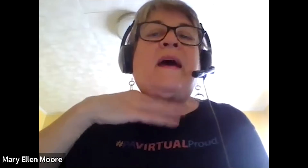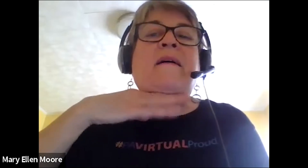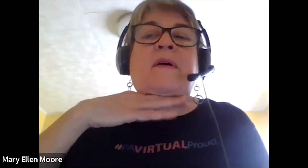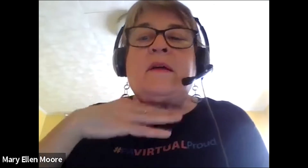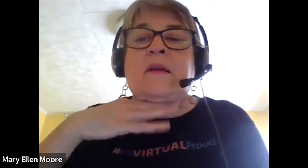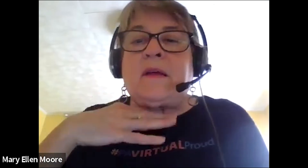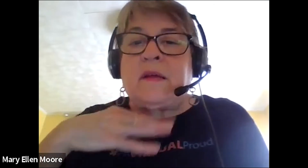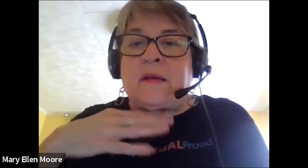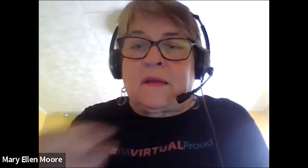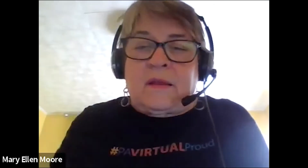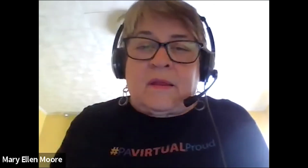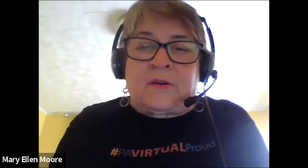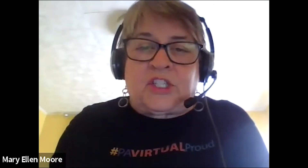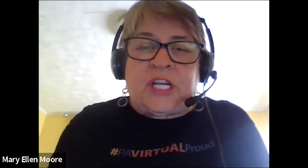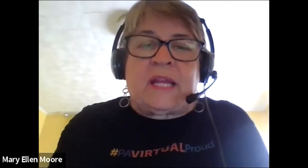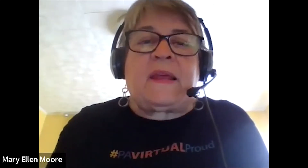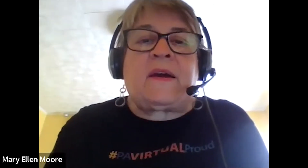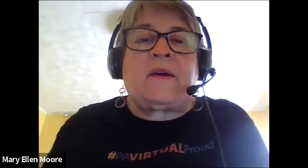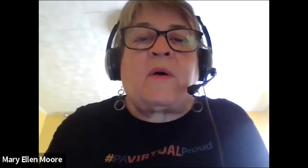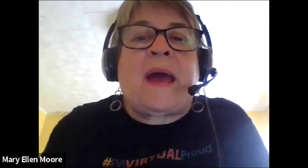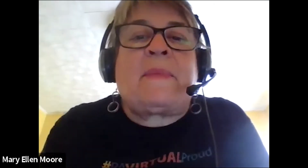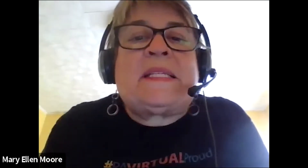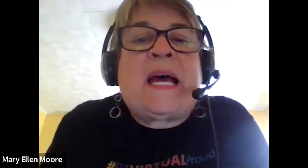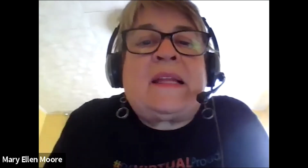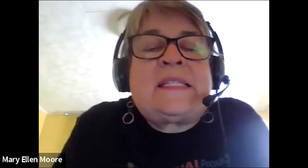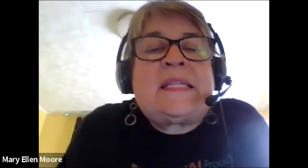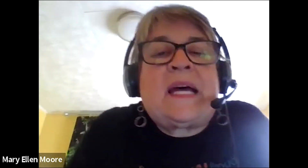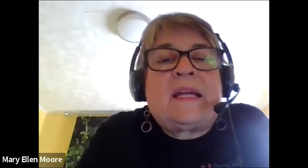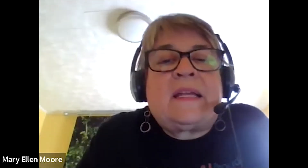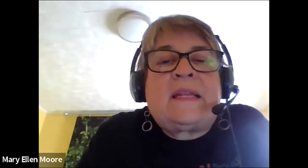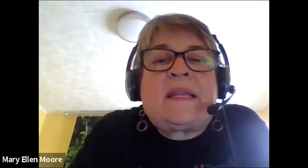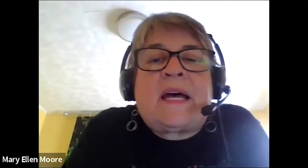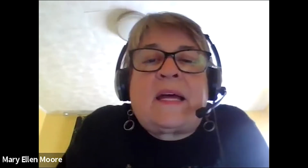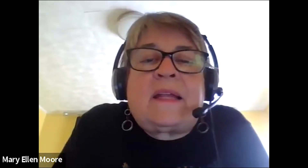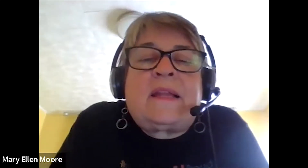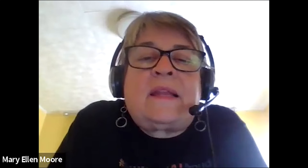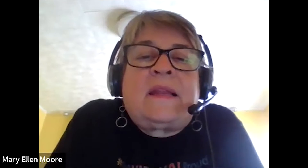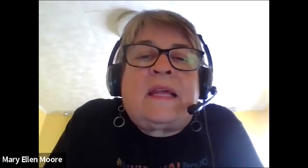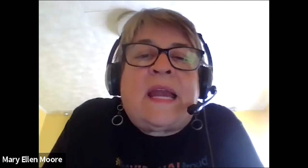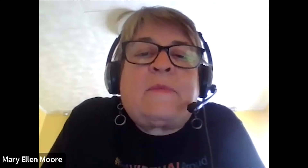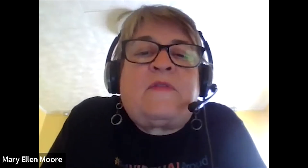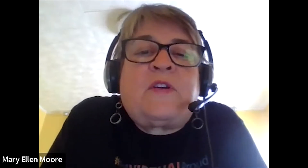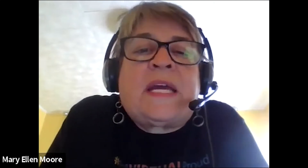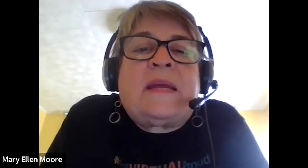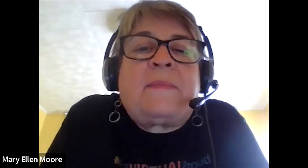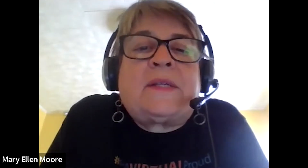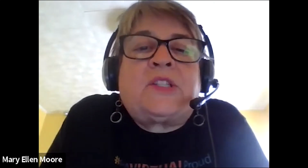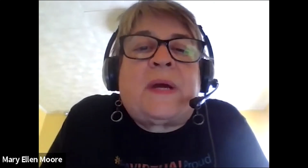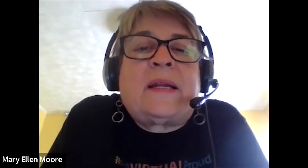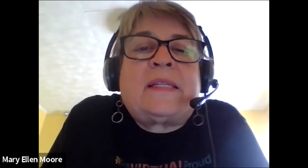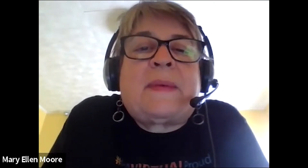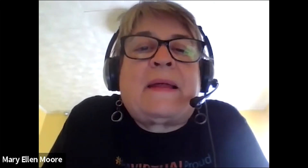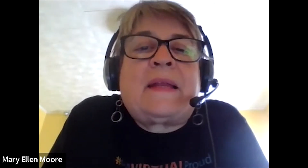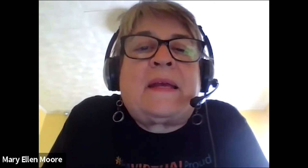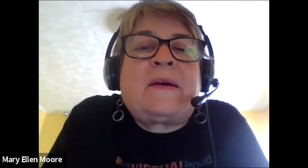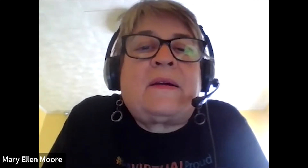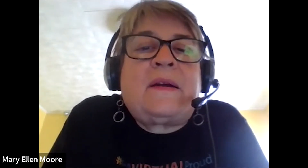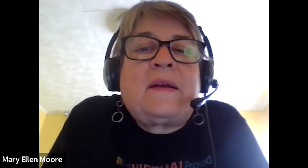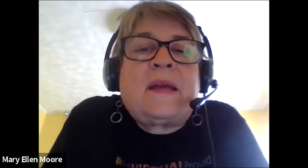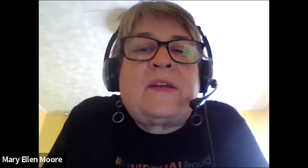have their chin there. Okay, but tell us the name of your guinea pig, Joanna. Spell it here. Can you